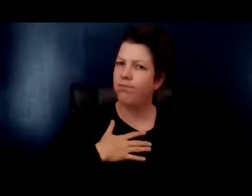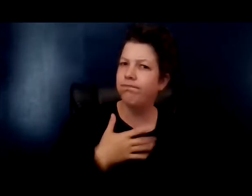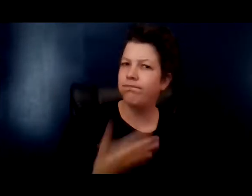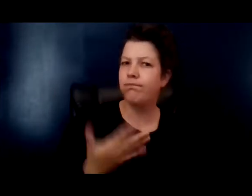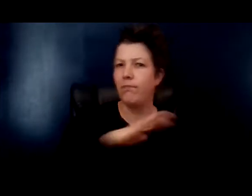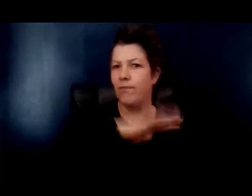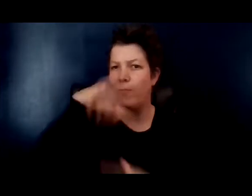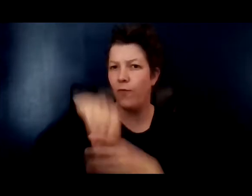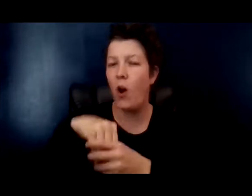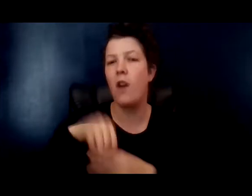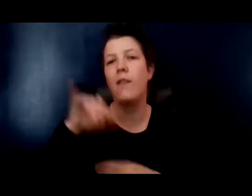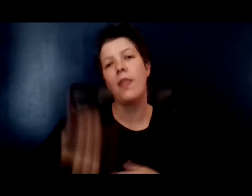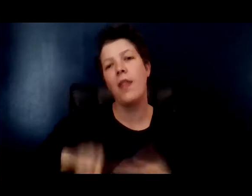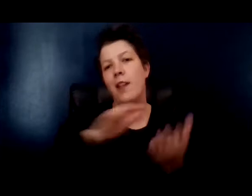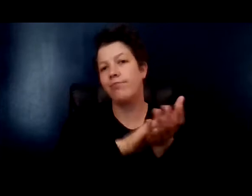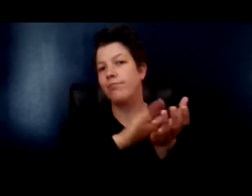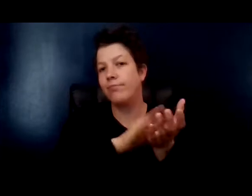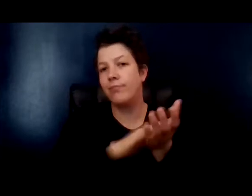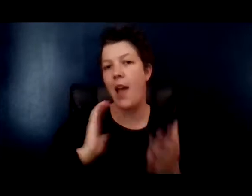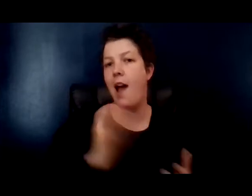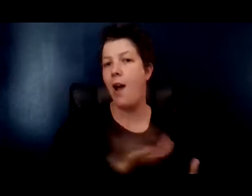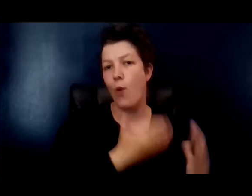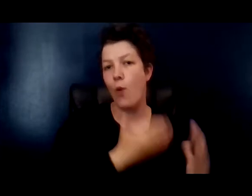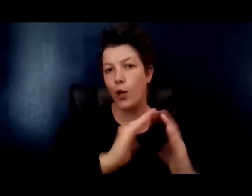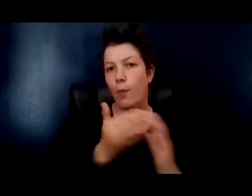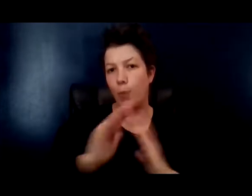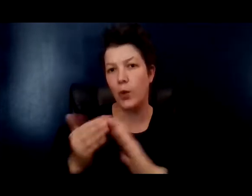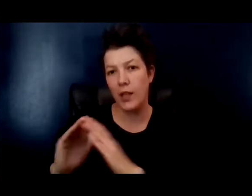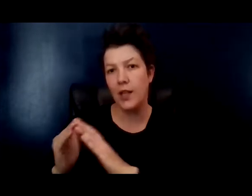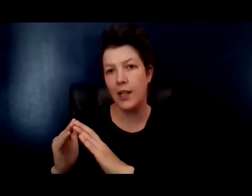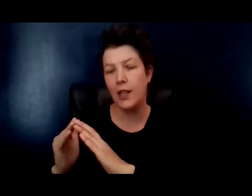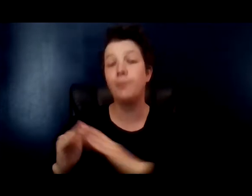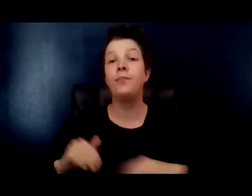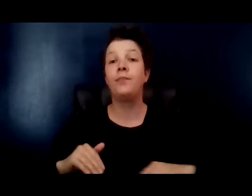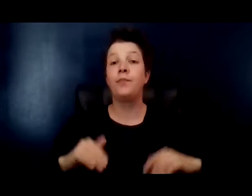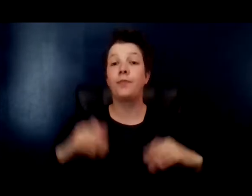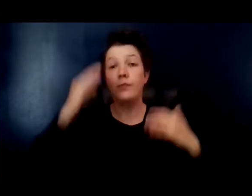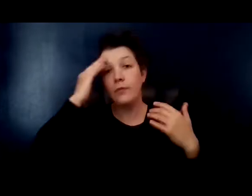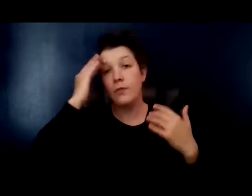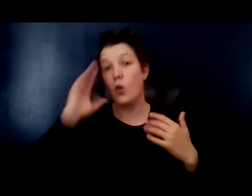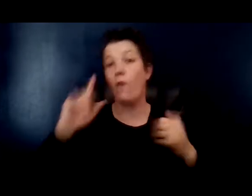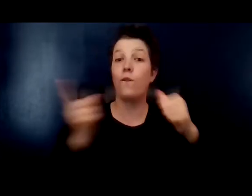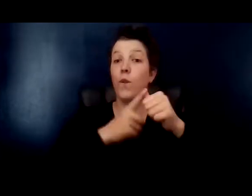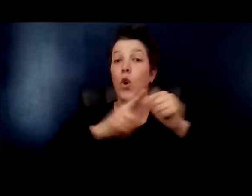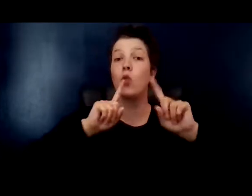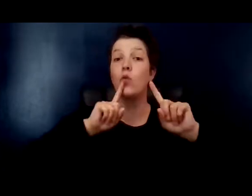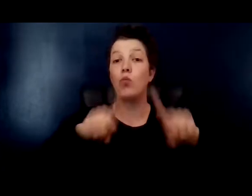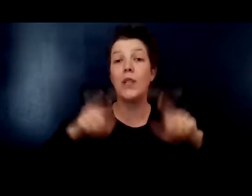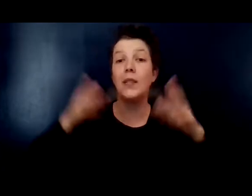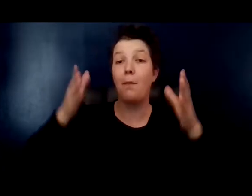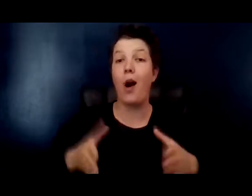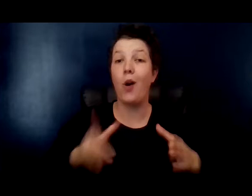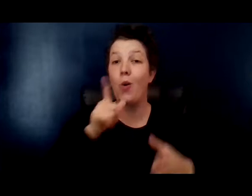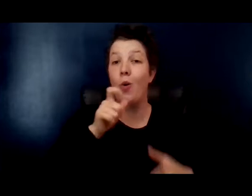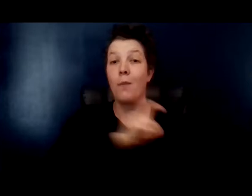what kind of community we live in. I really want to give a lot of thanks to not only our first responders, the people who were there from the very